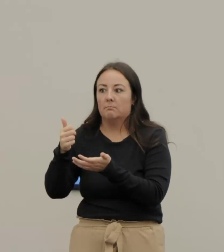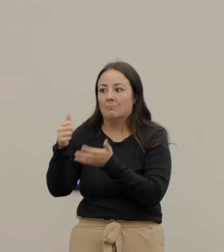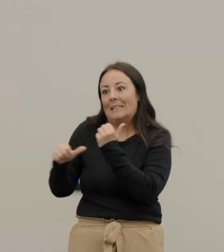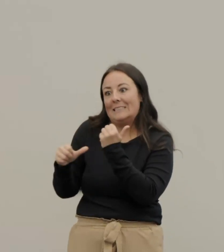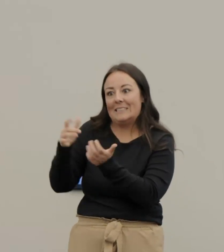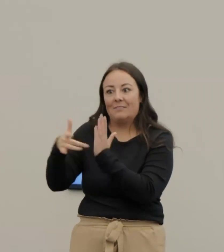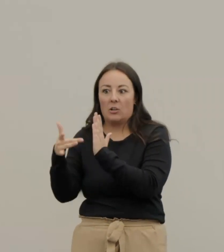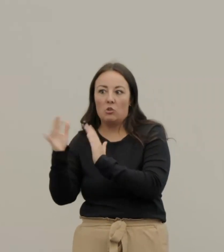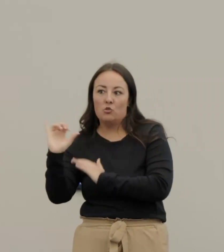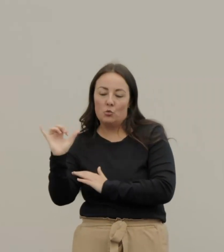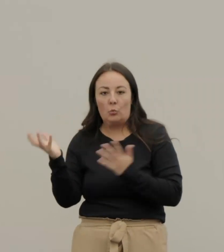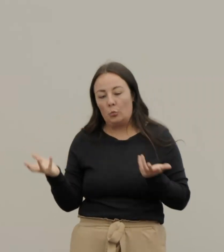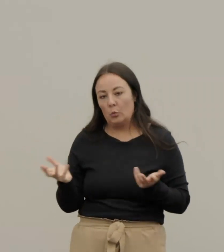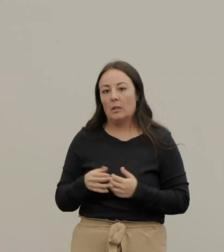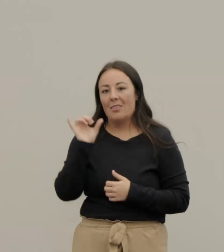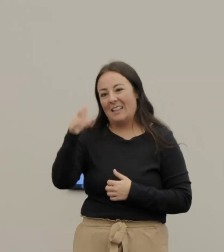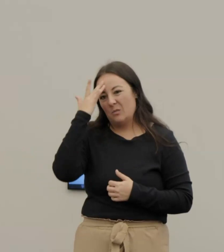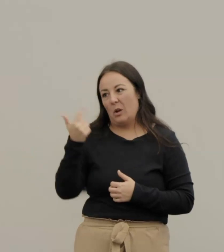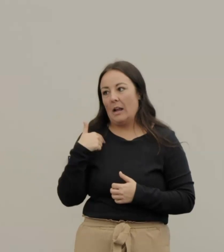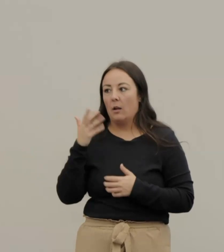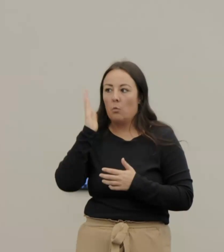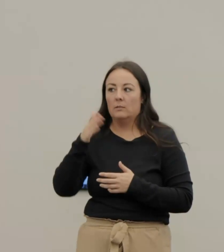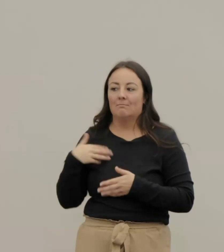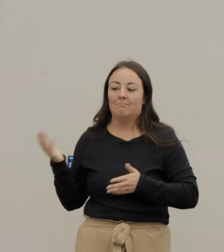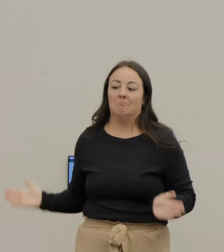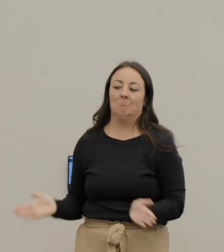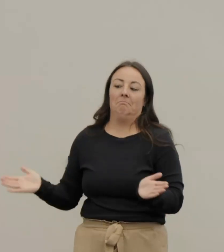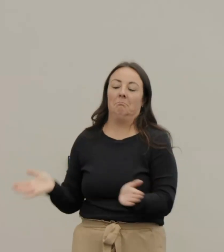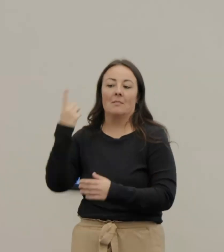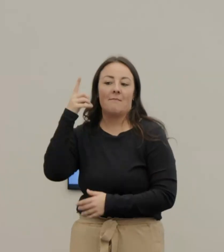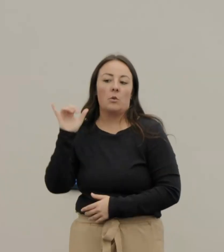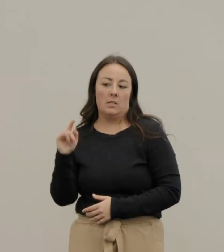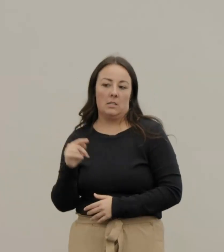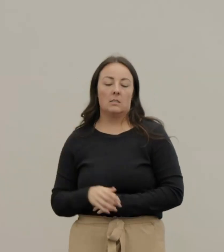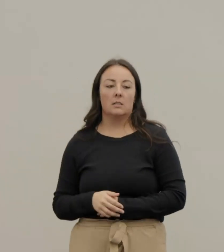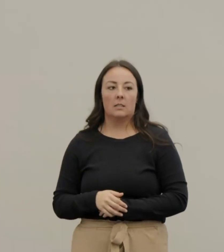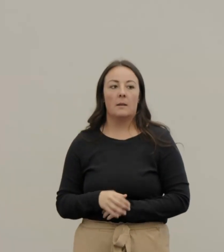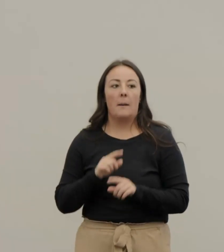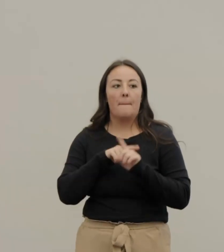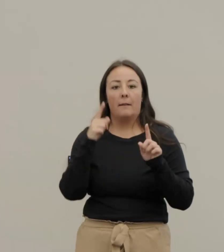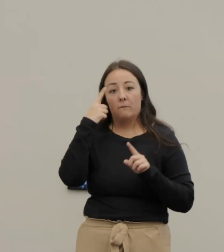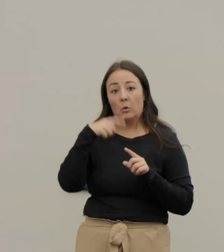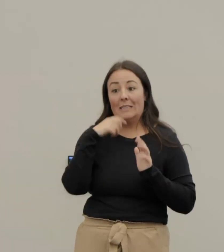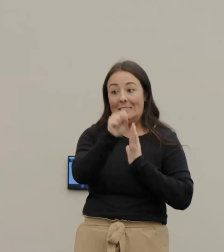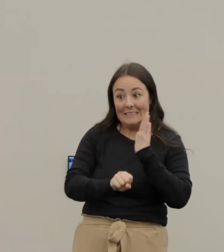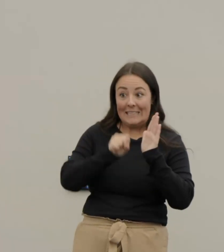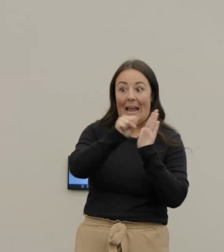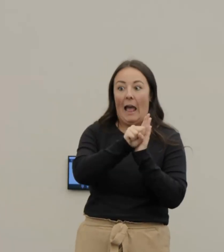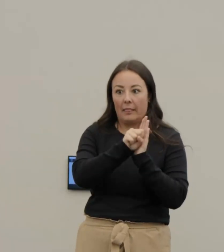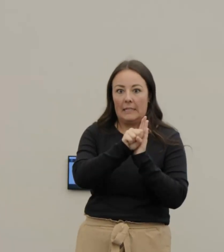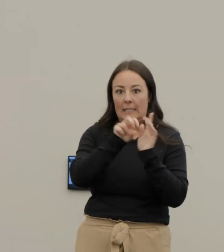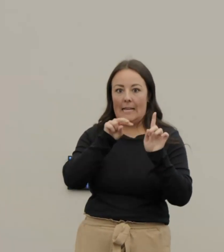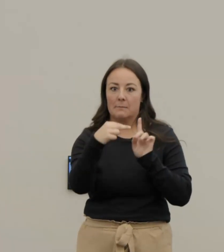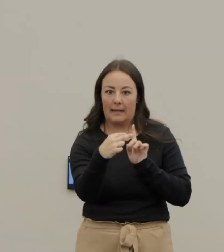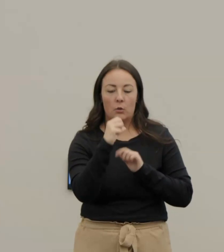that, right? That's why I would push for it. But I would also like to say, for the seasonality aspect, don't